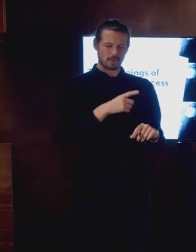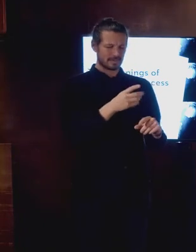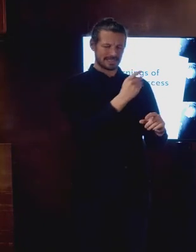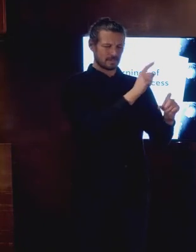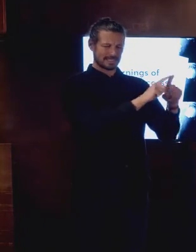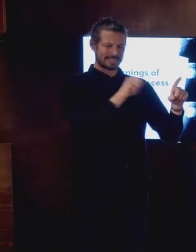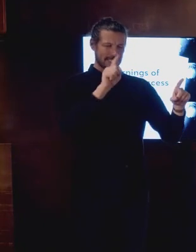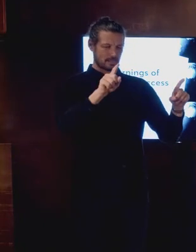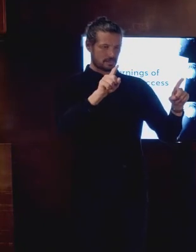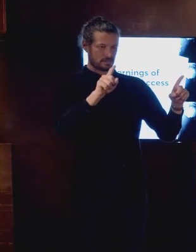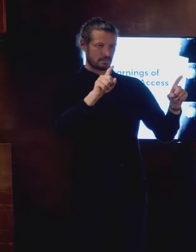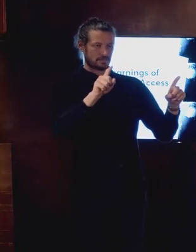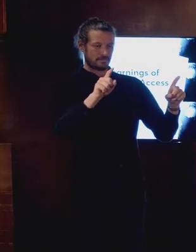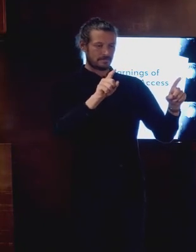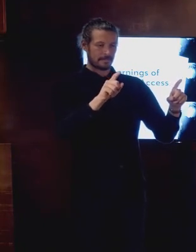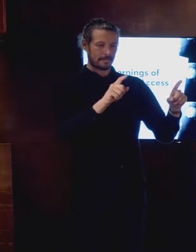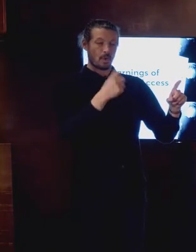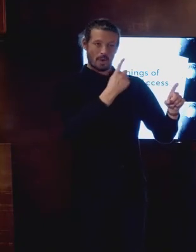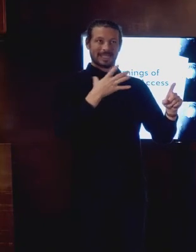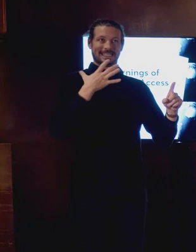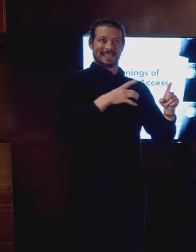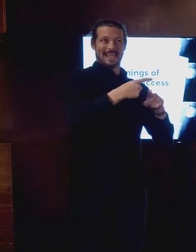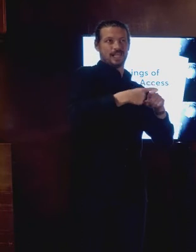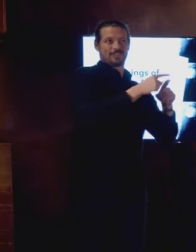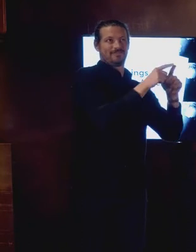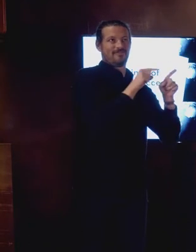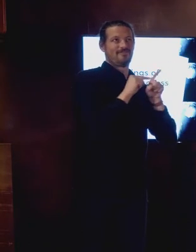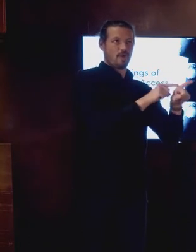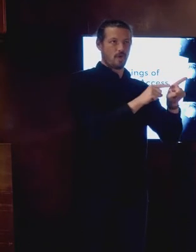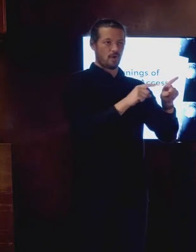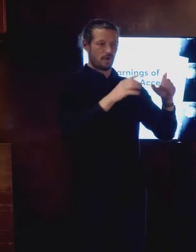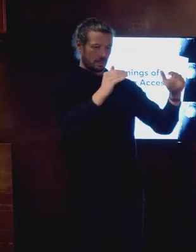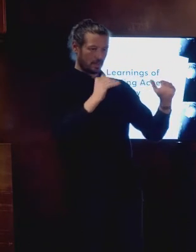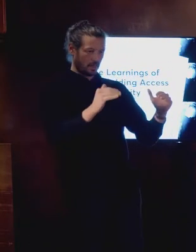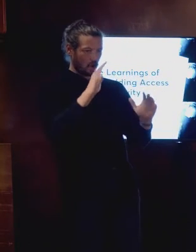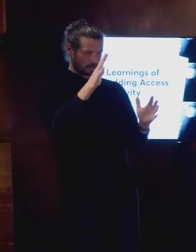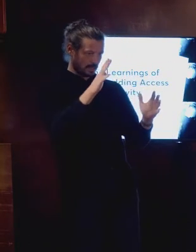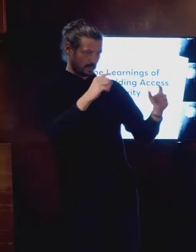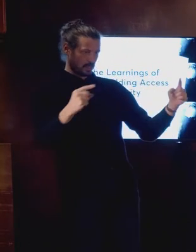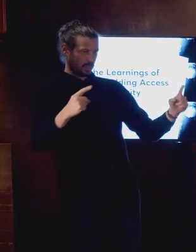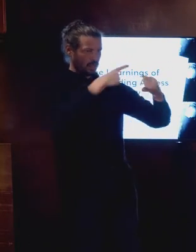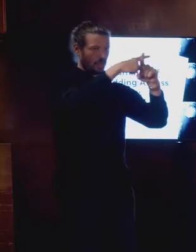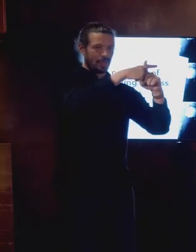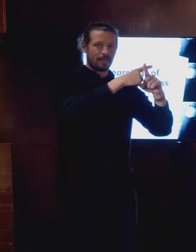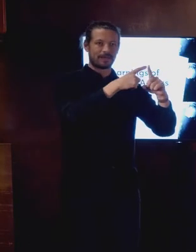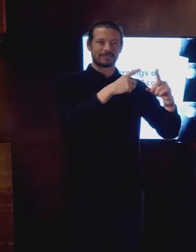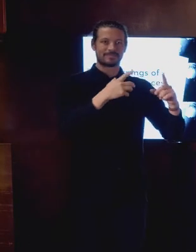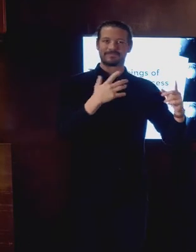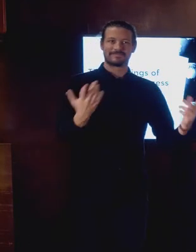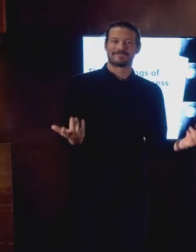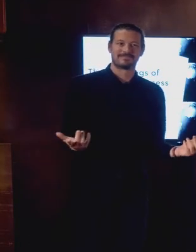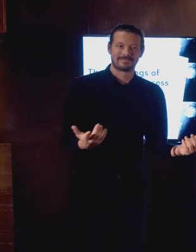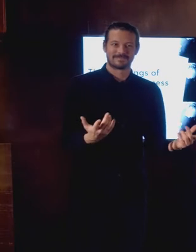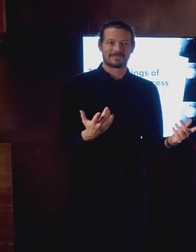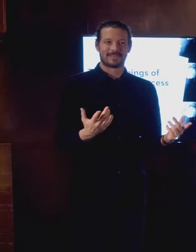was one scene that we had to keep the English to make the joke work. The Auslan and the English were working in opposition to each other, otherwise the